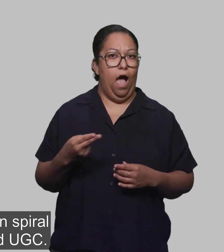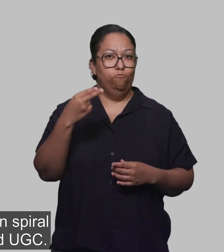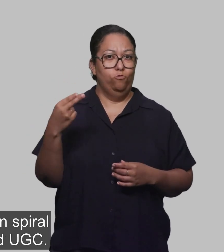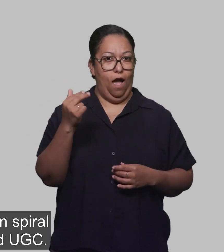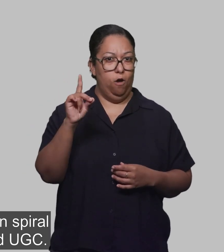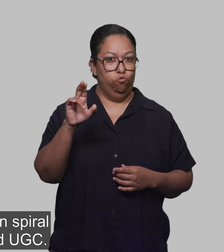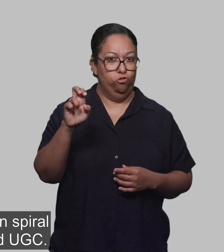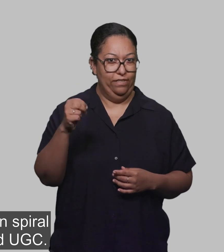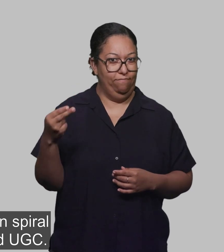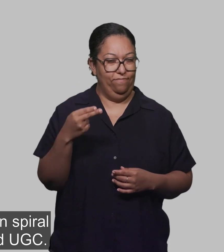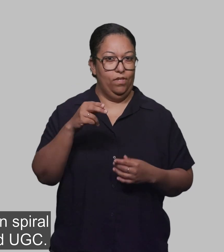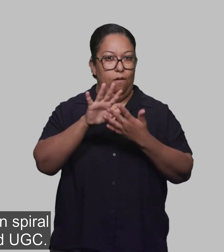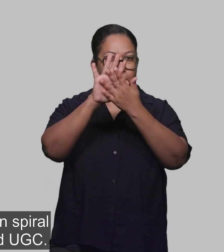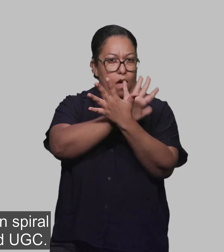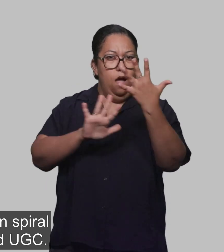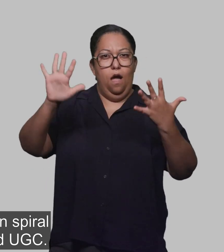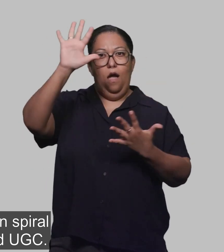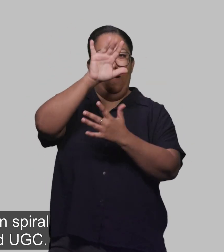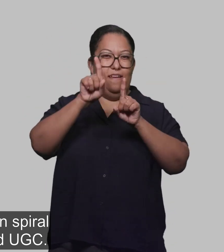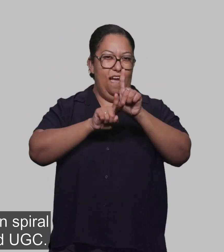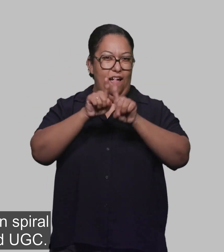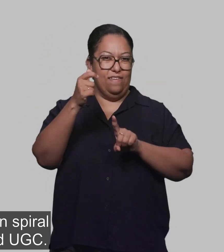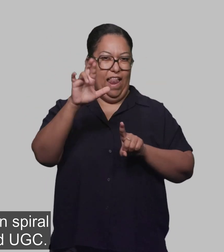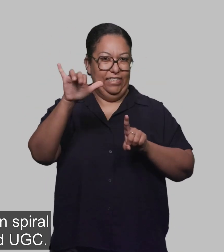a hydrogen spiral galaxy called